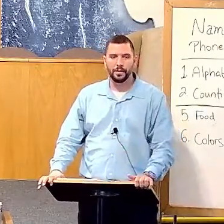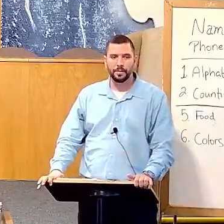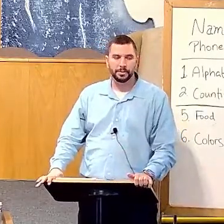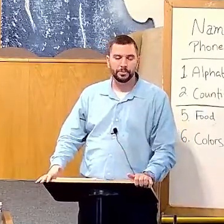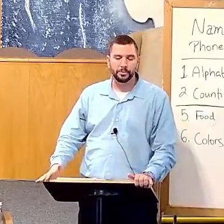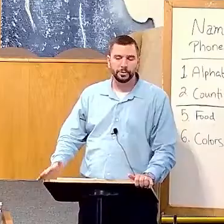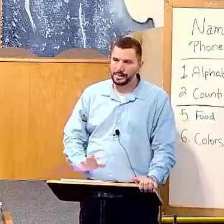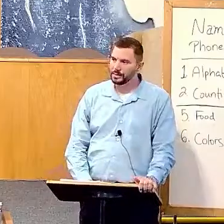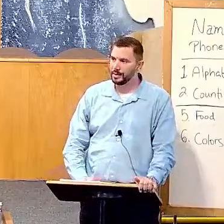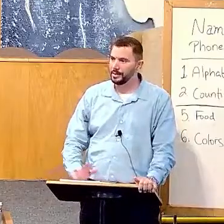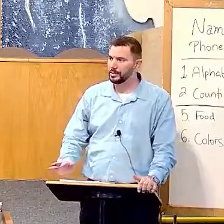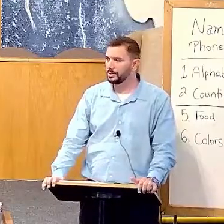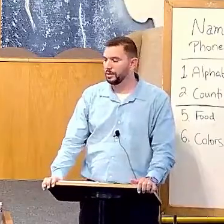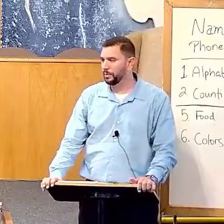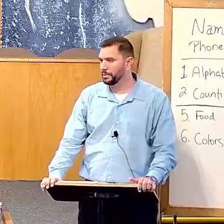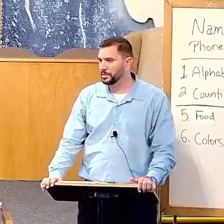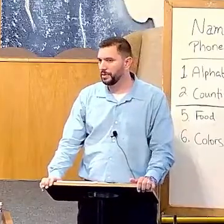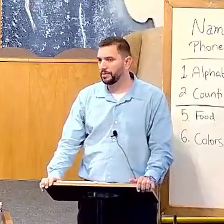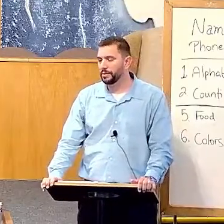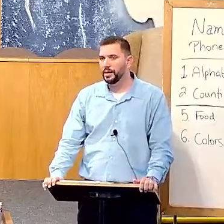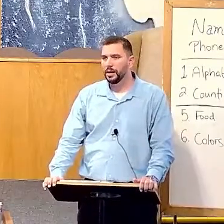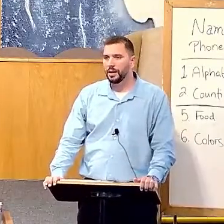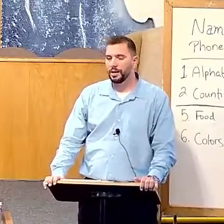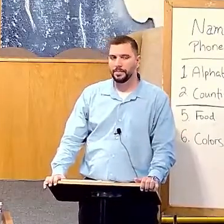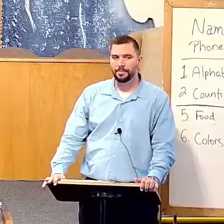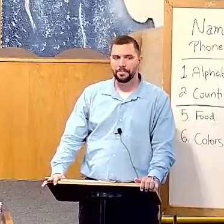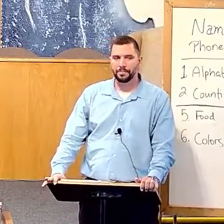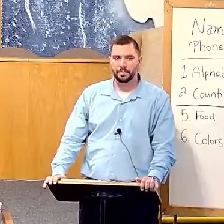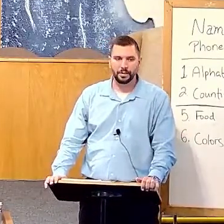most basic signs are what we just covered. And so,